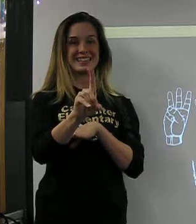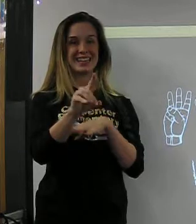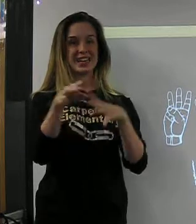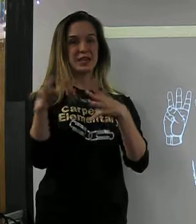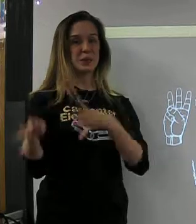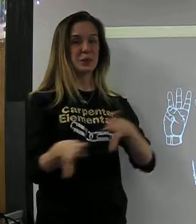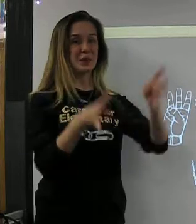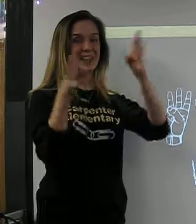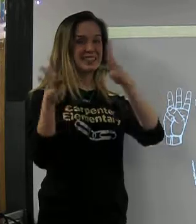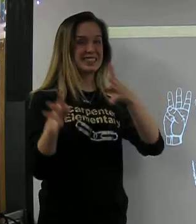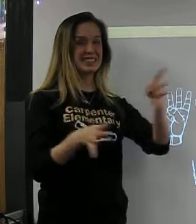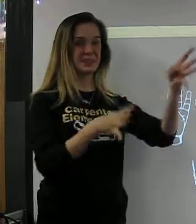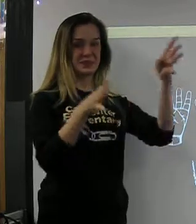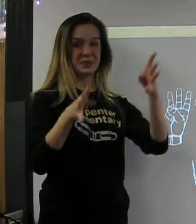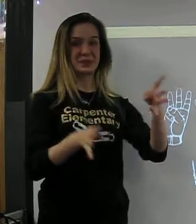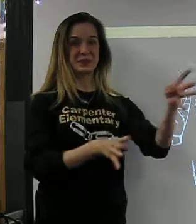W-I-N-D, wind.